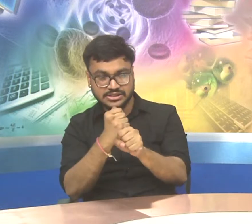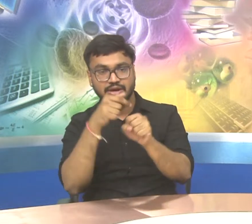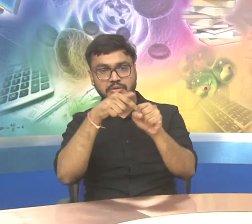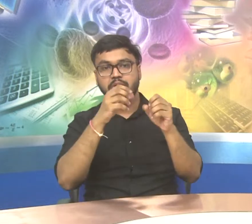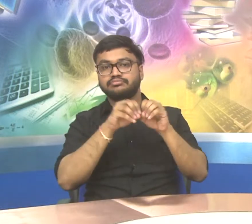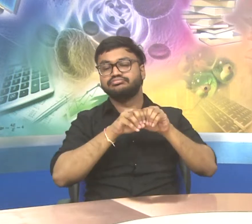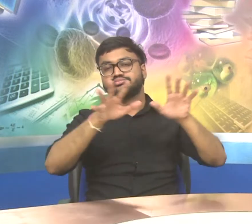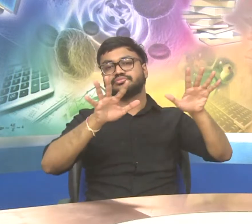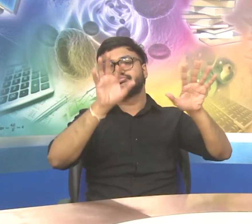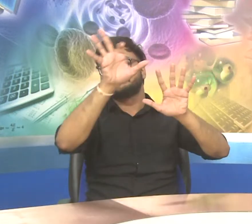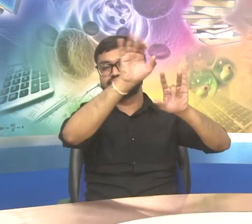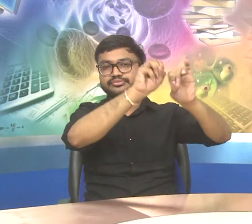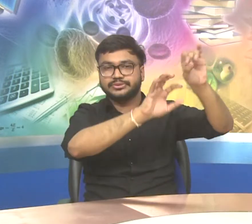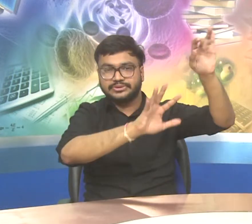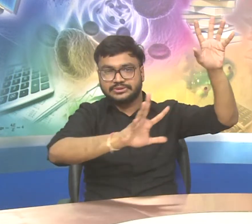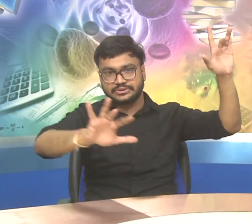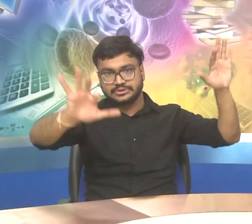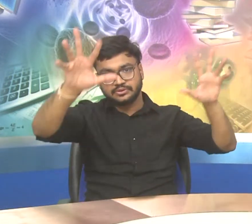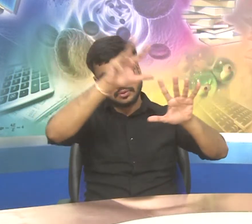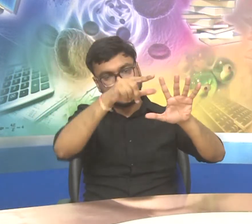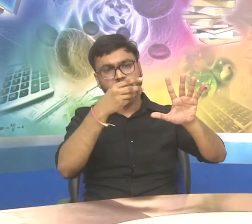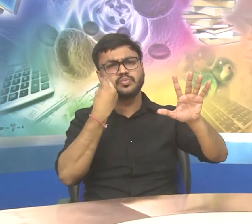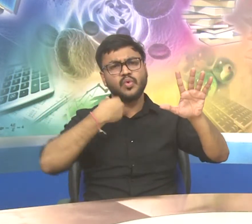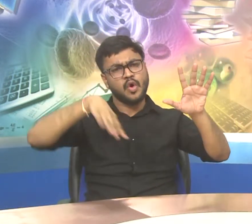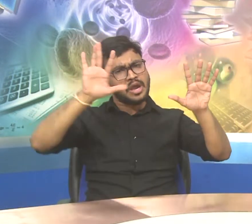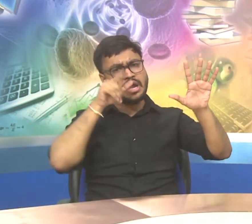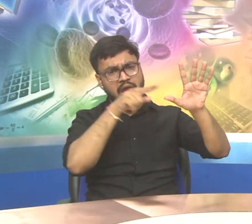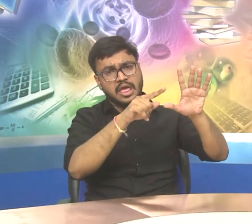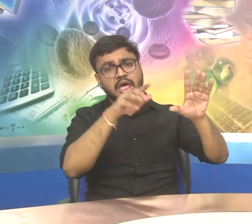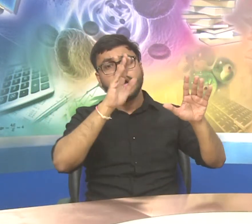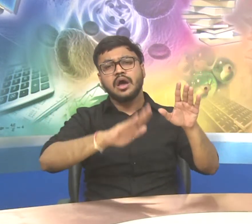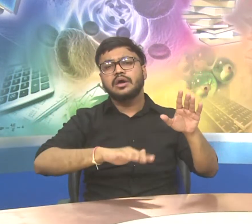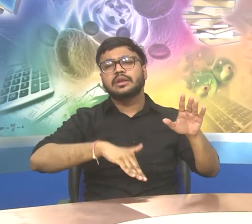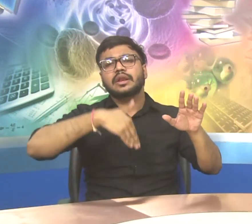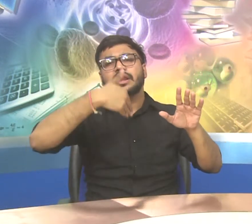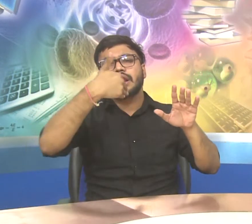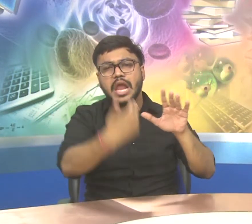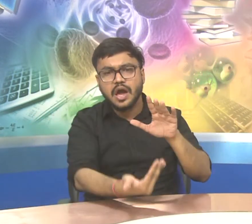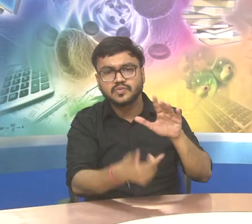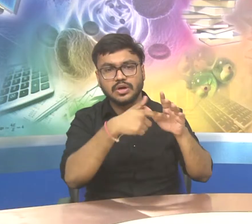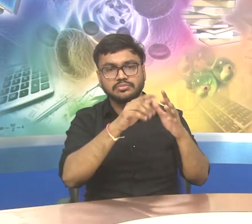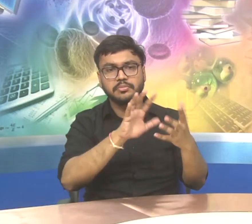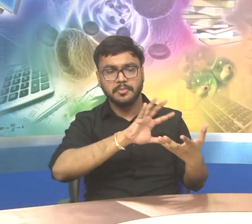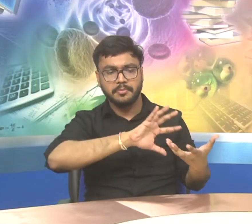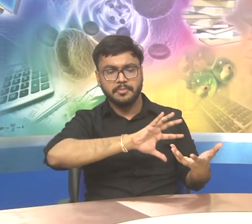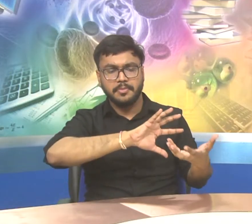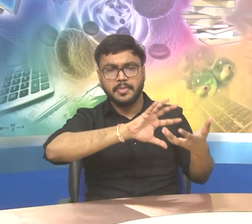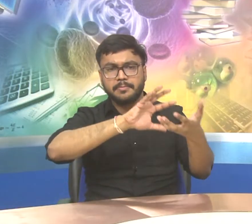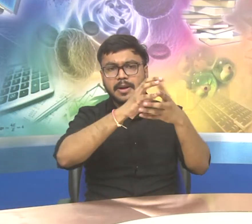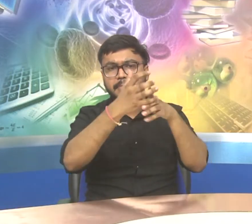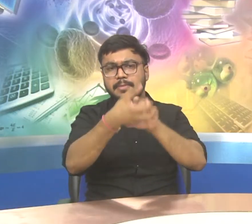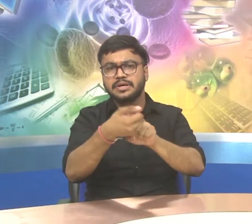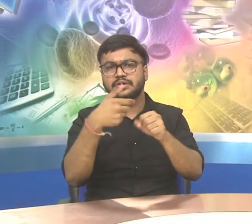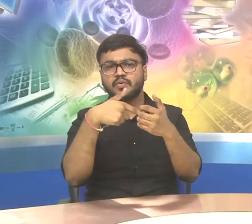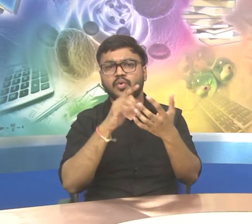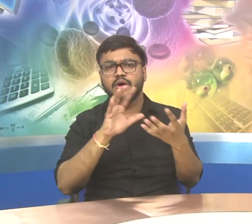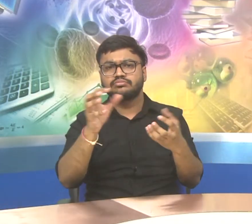In Big Bang theory, there is an explosion which is called Big Bang, and after which it